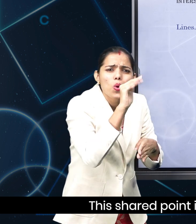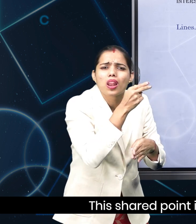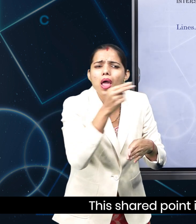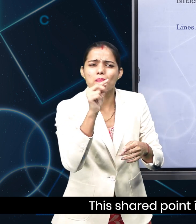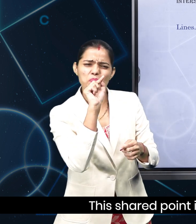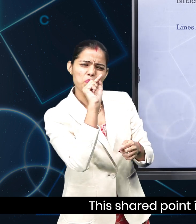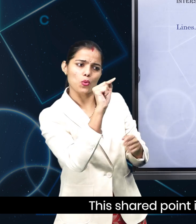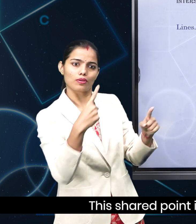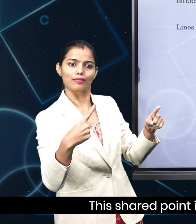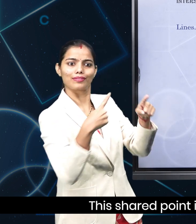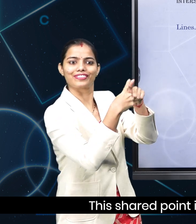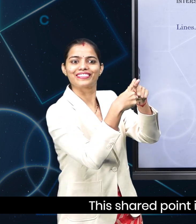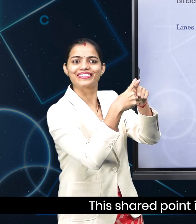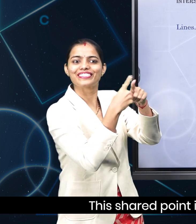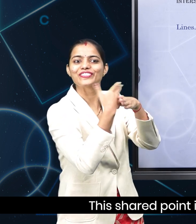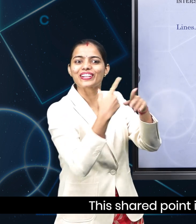point is called the point of intersection.